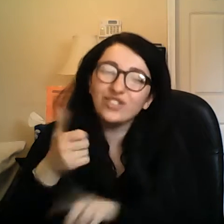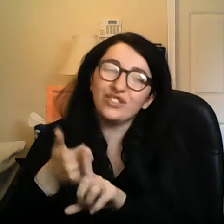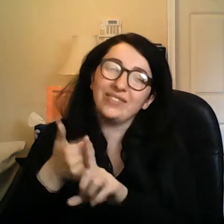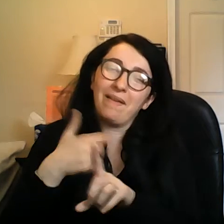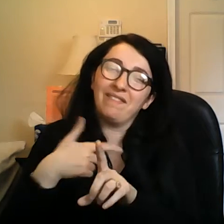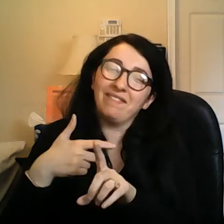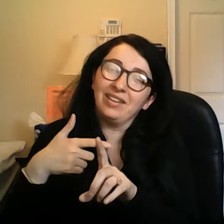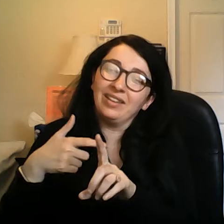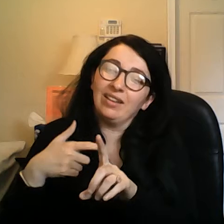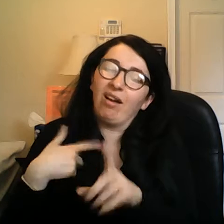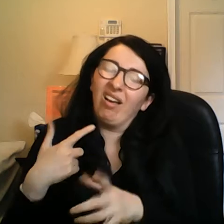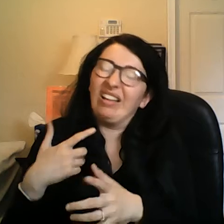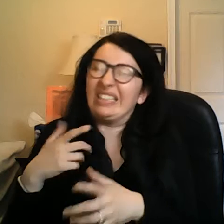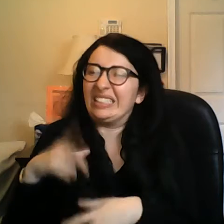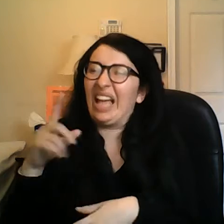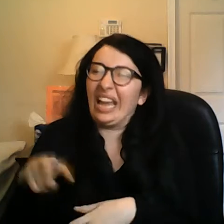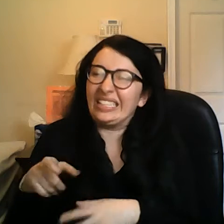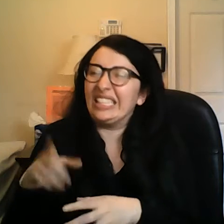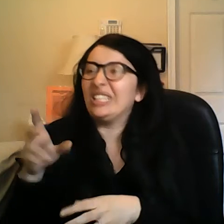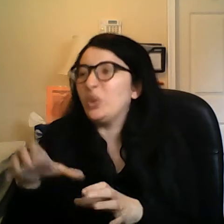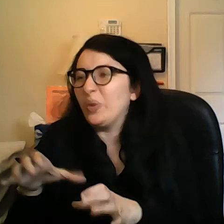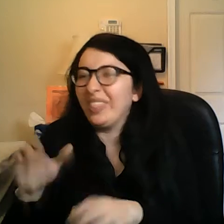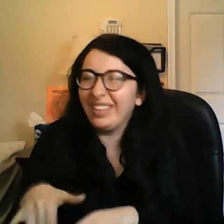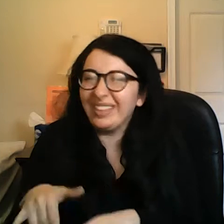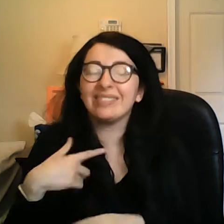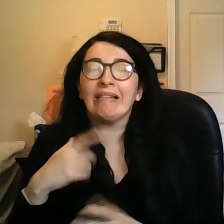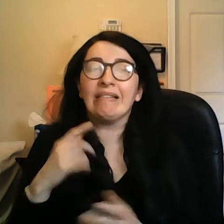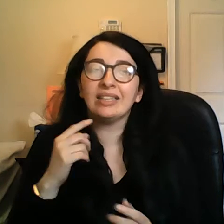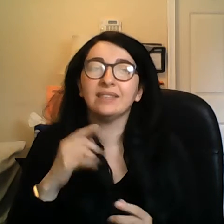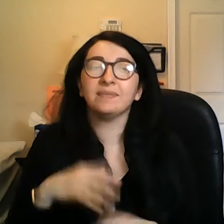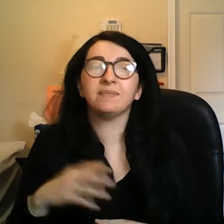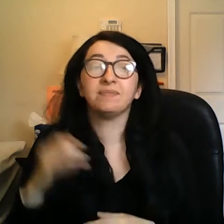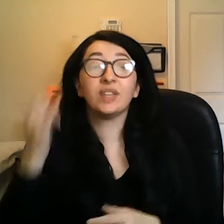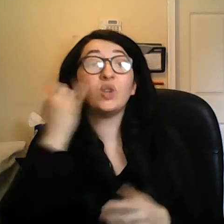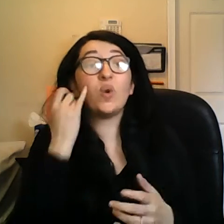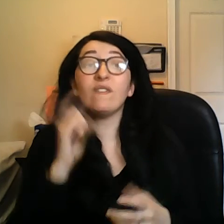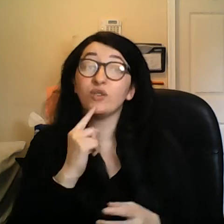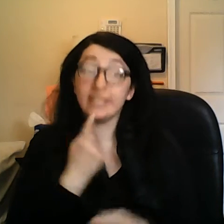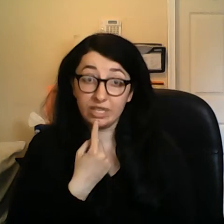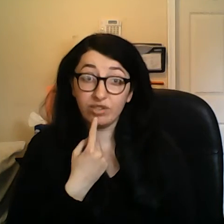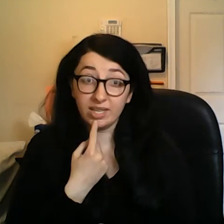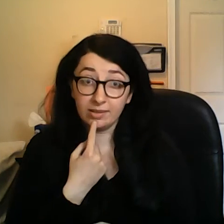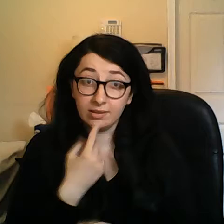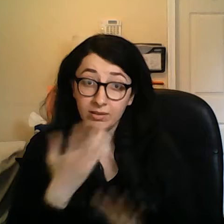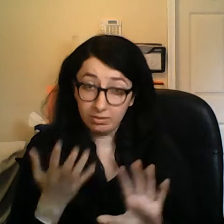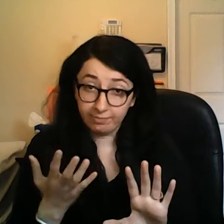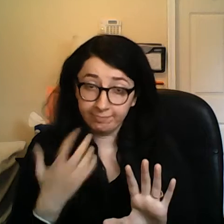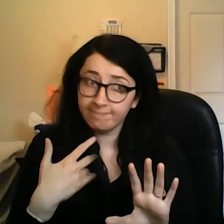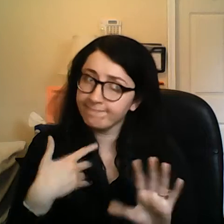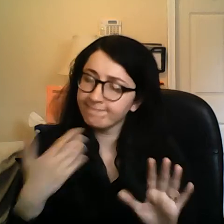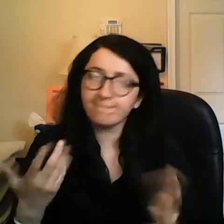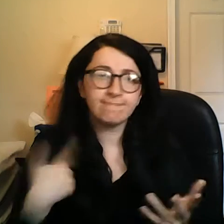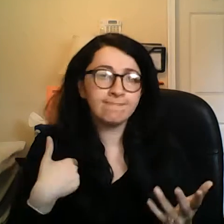if you're self-taught and really serious about this, I would suggest finding some way to force yourself to have